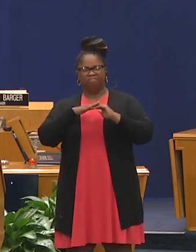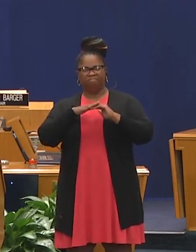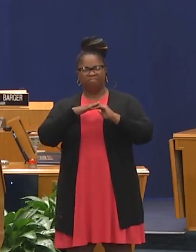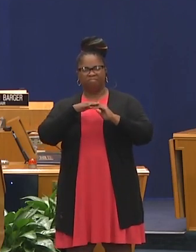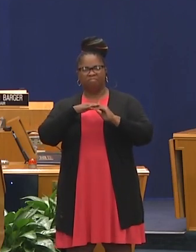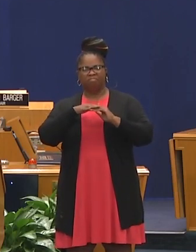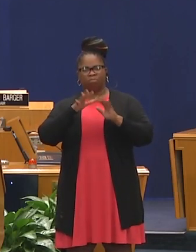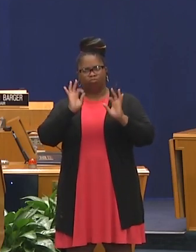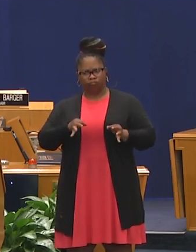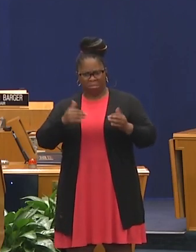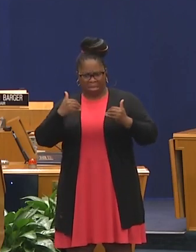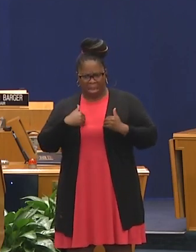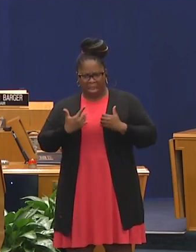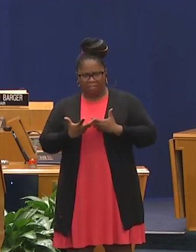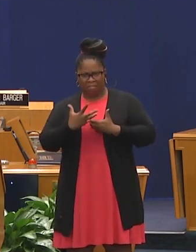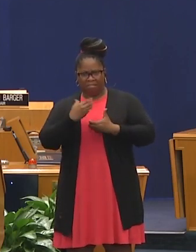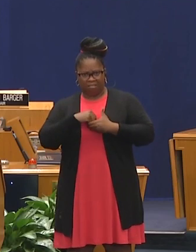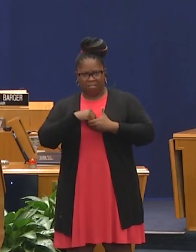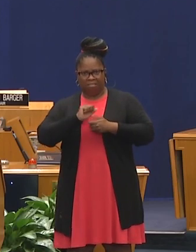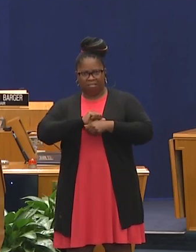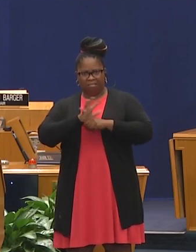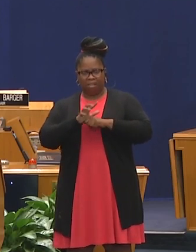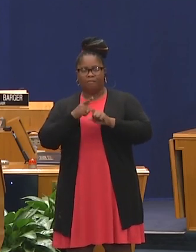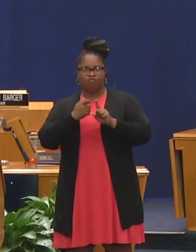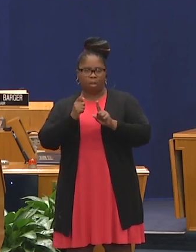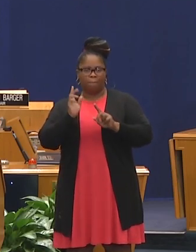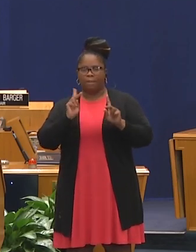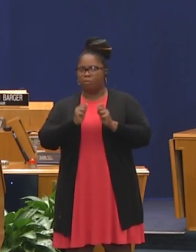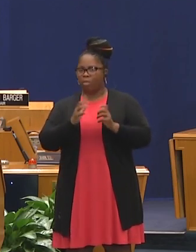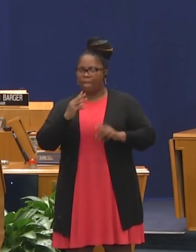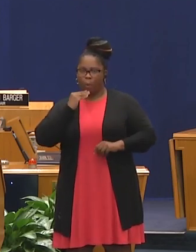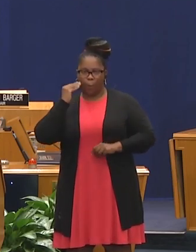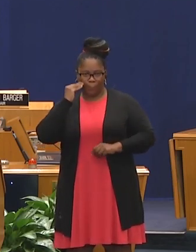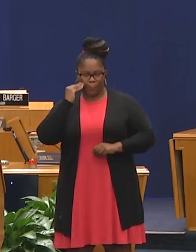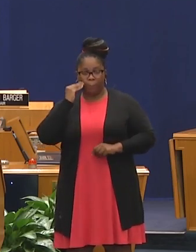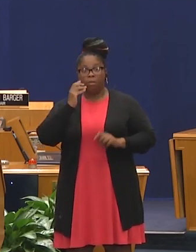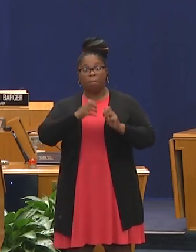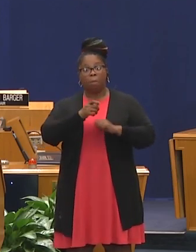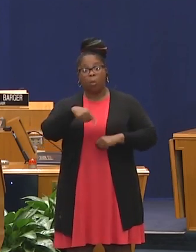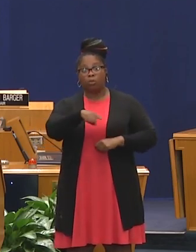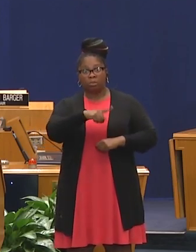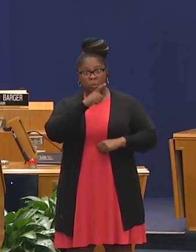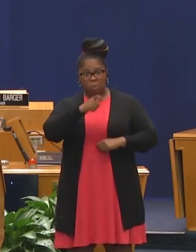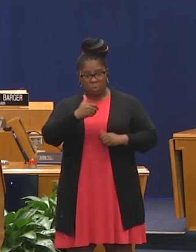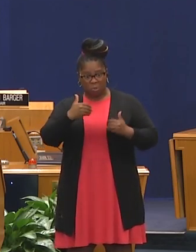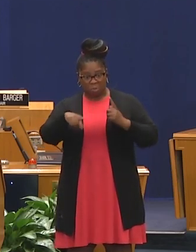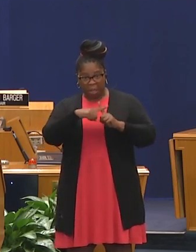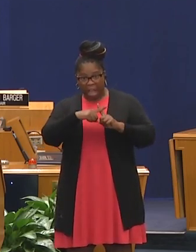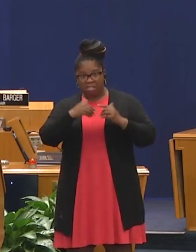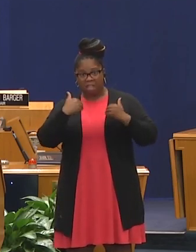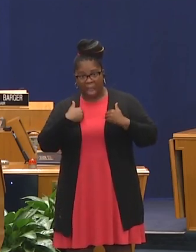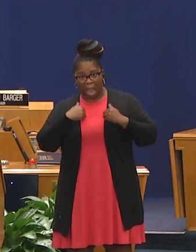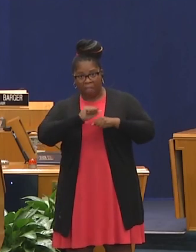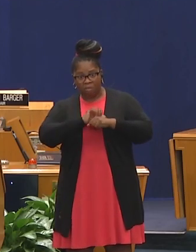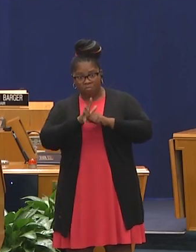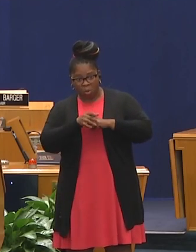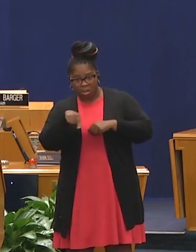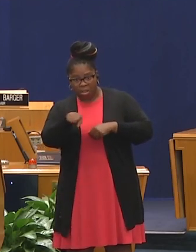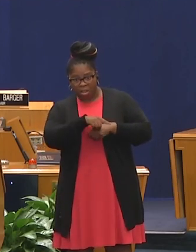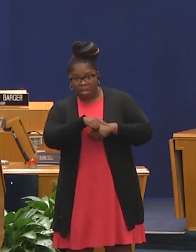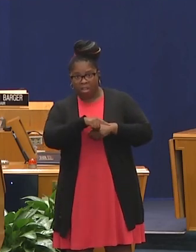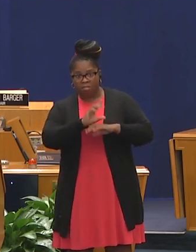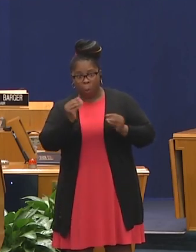among people experiencing homelessness. The majority of the people who are confirmed as positive among people experiencing